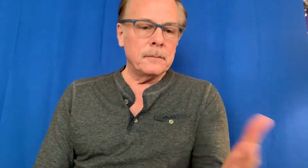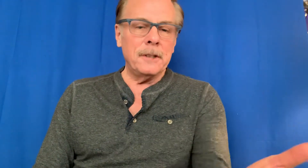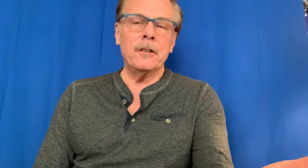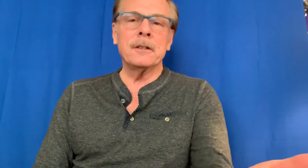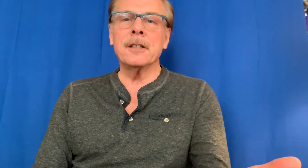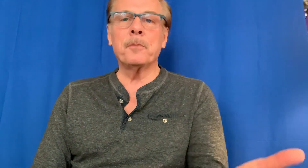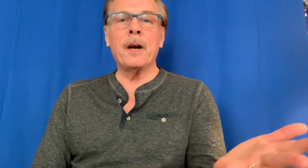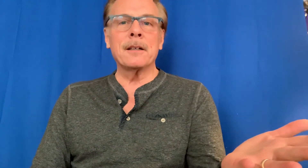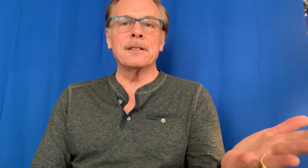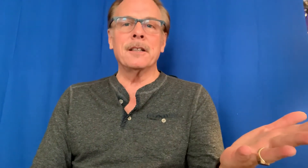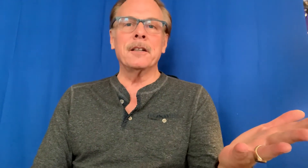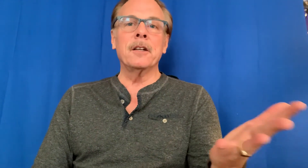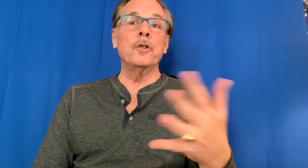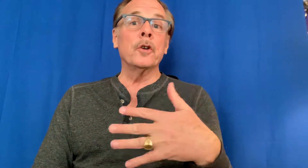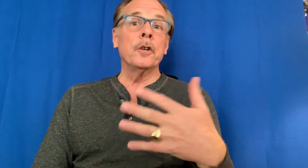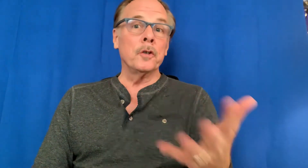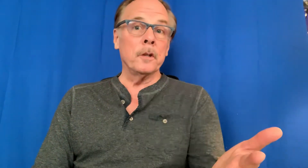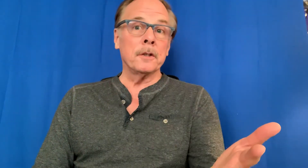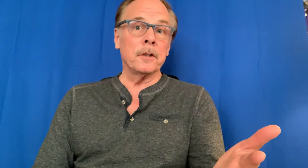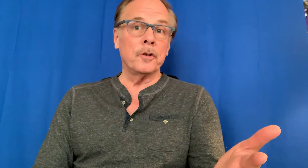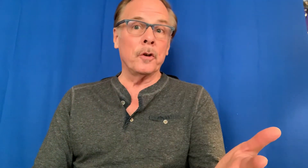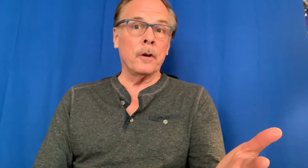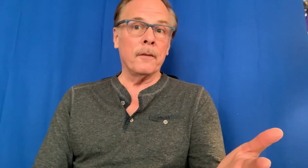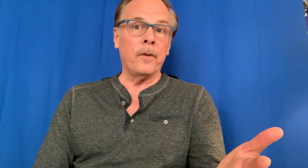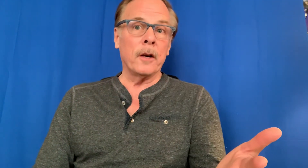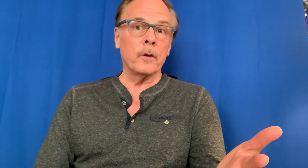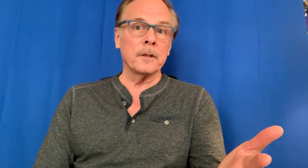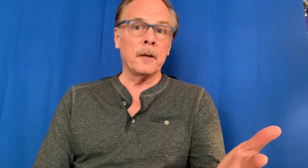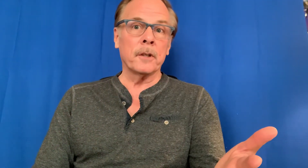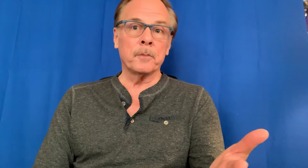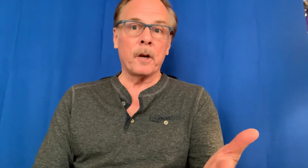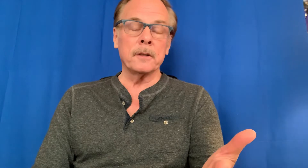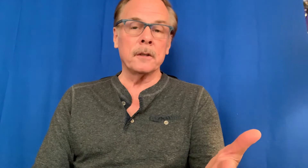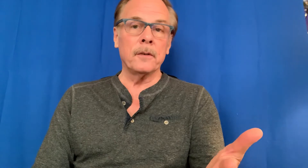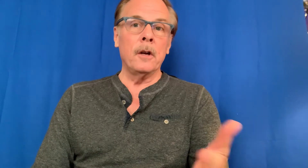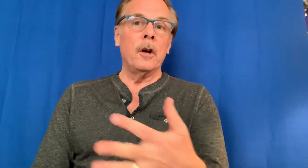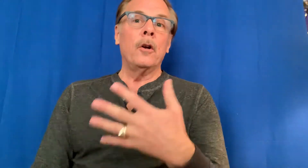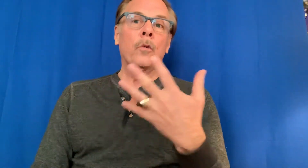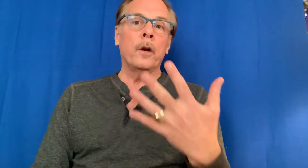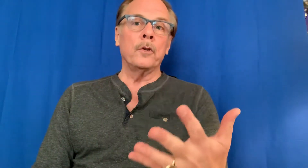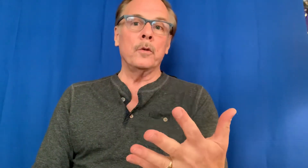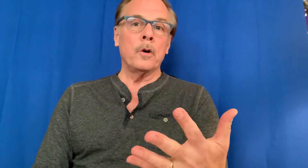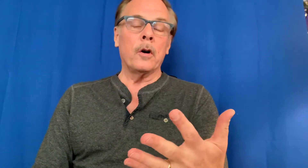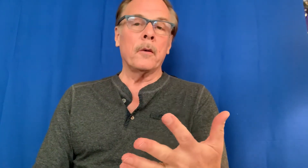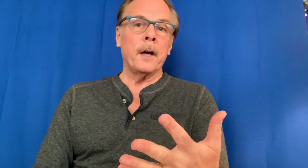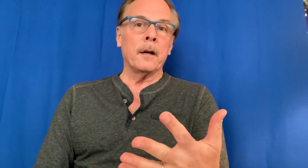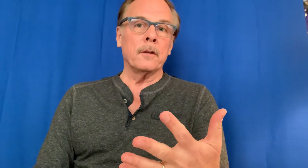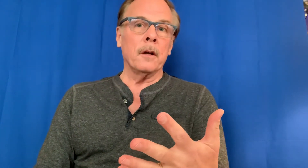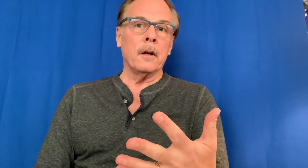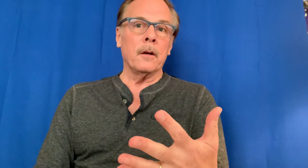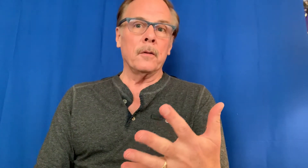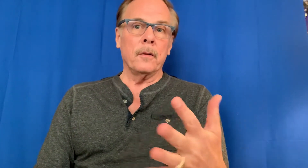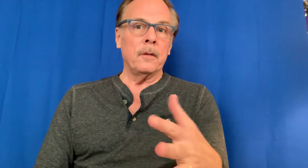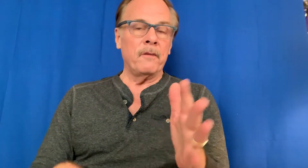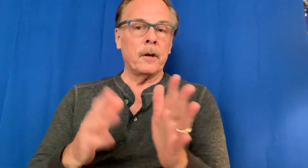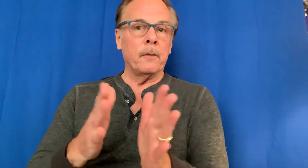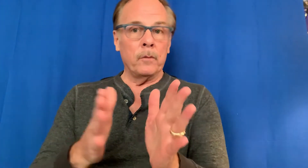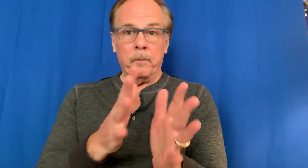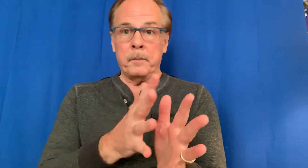here it says practice the ending. You're going to do this in your final exam expressive when you talk about the